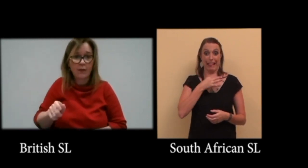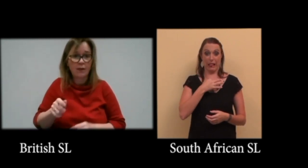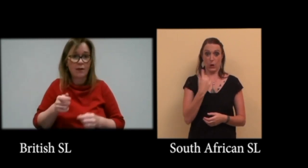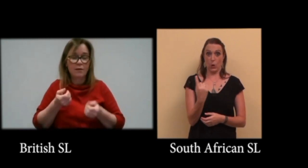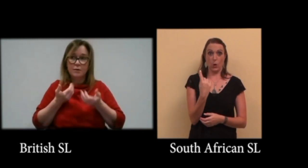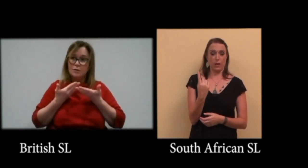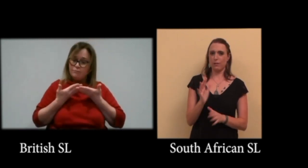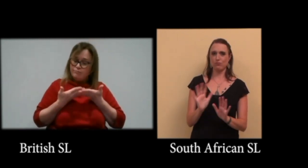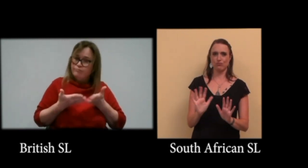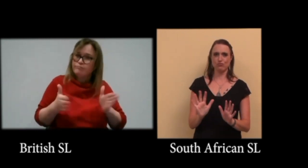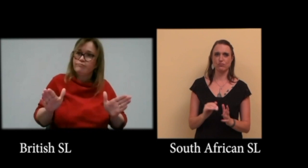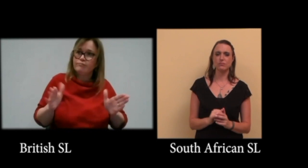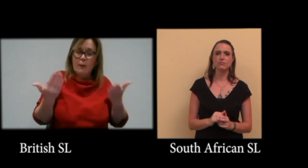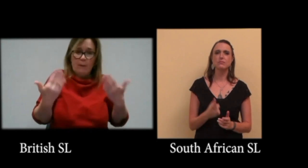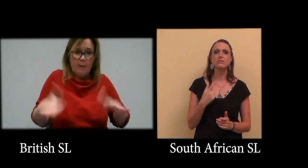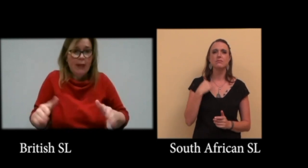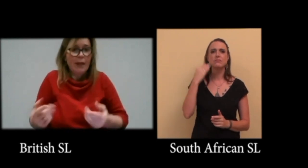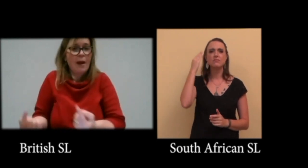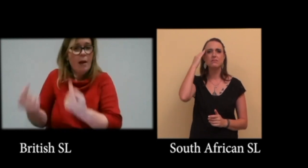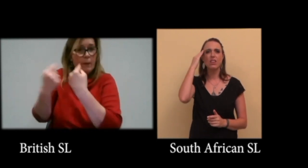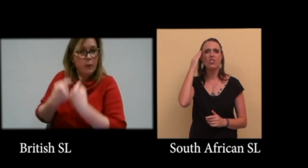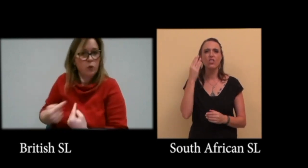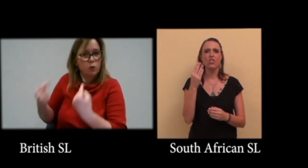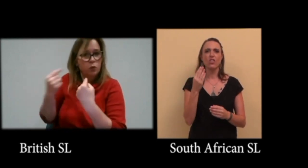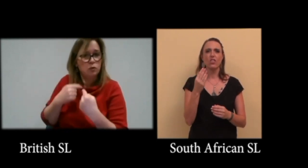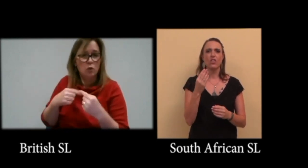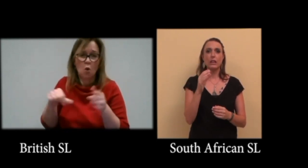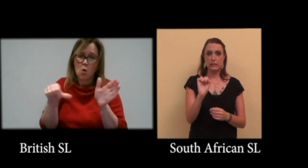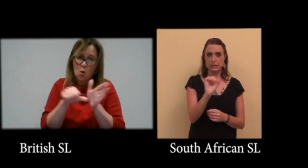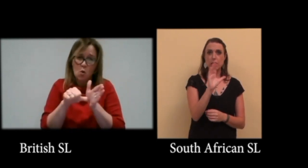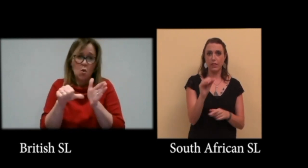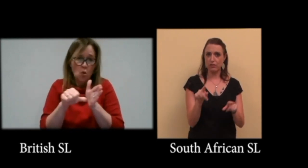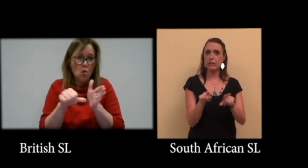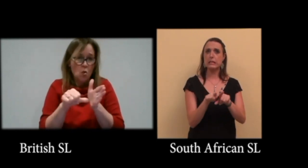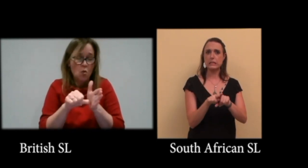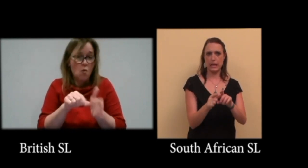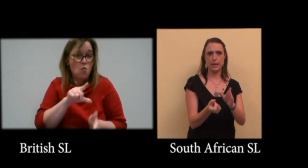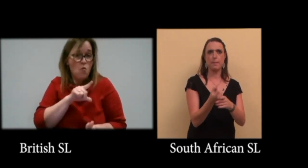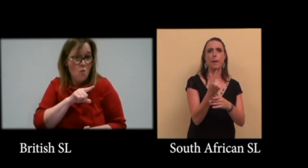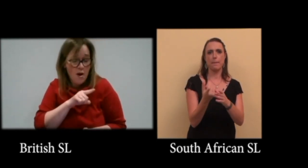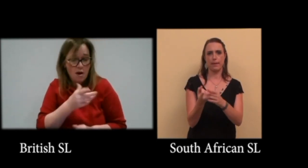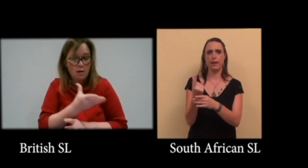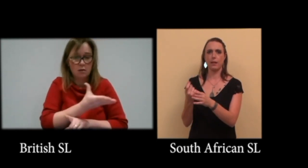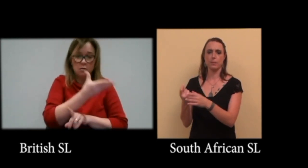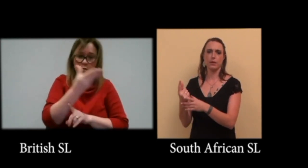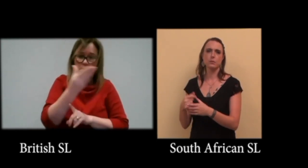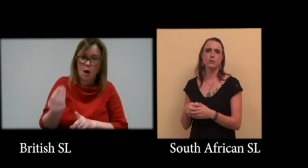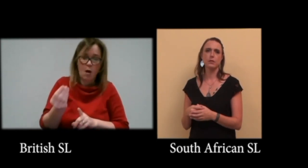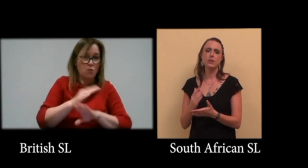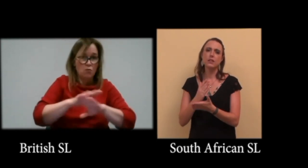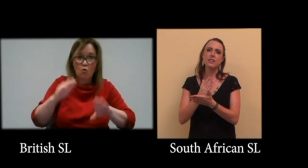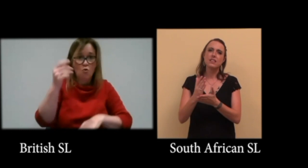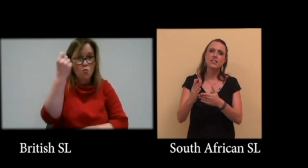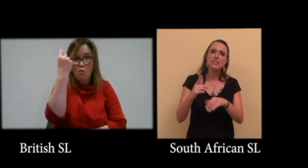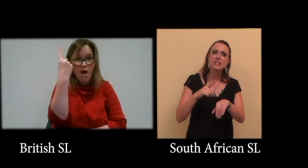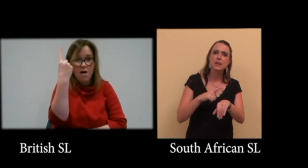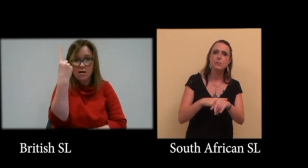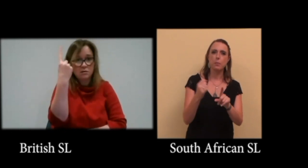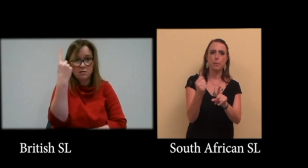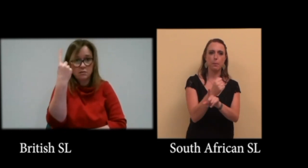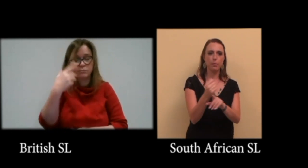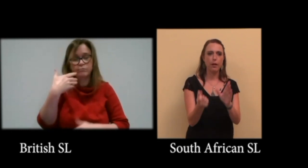I know this isn't just unique to the UK, and I know obviously things happen in South Africa as